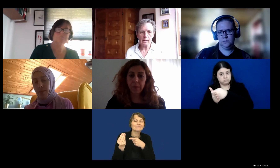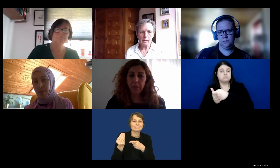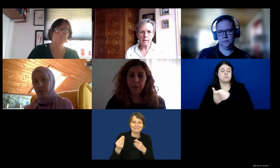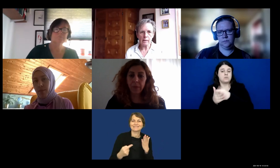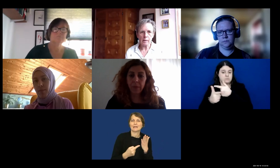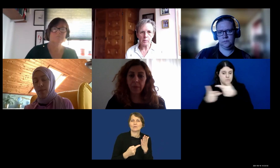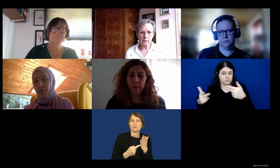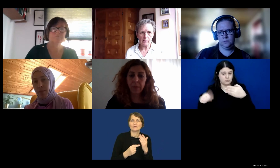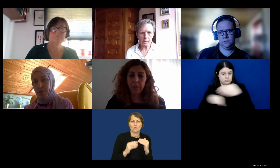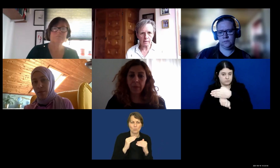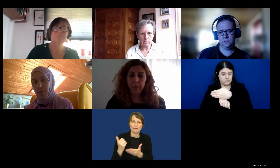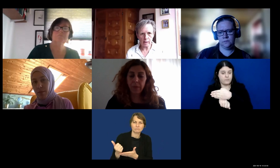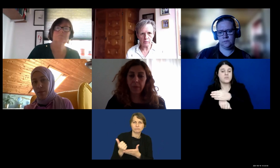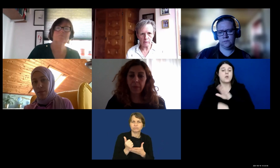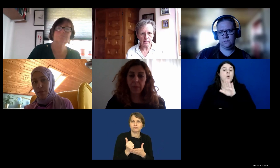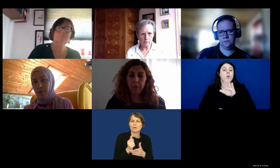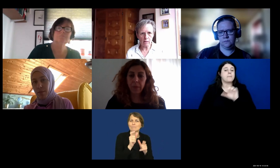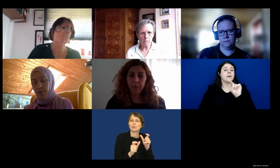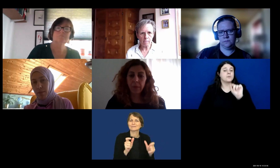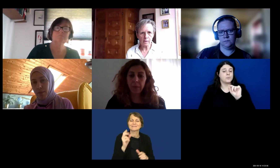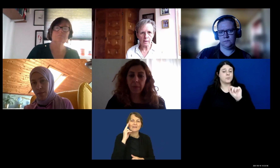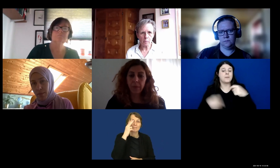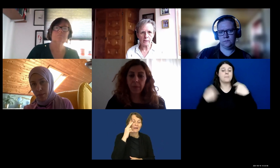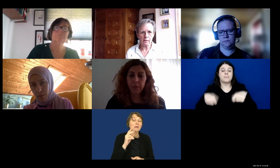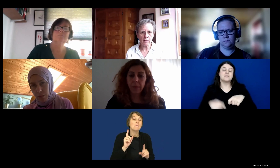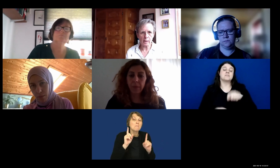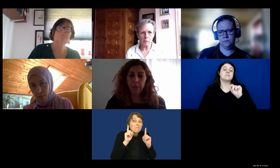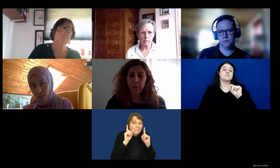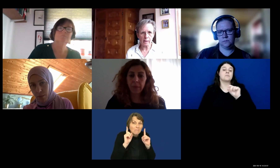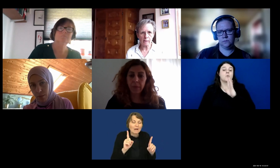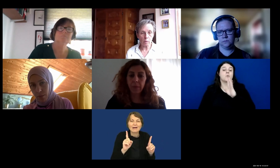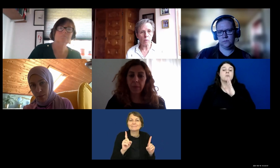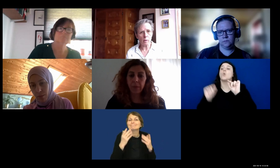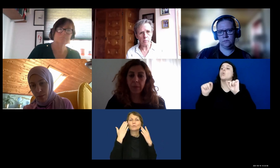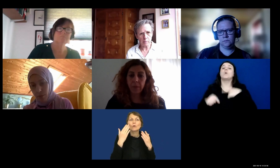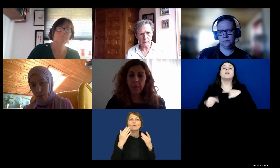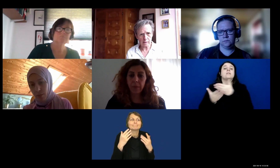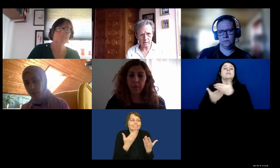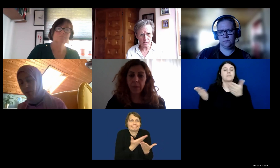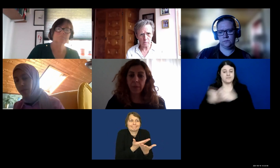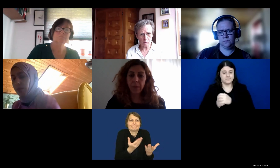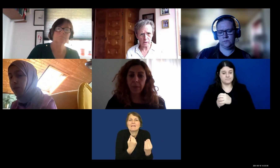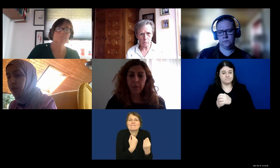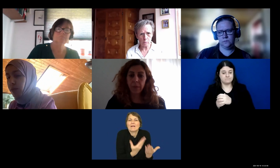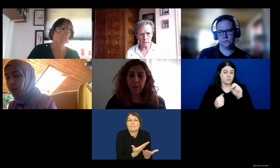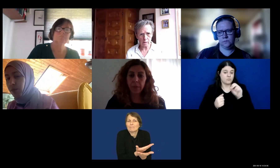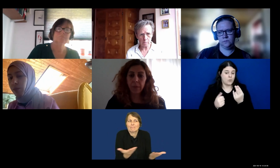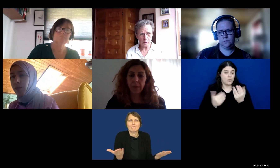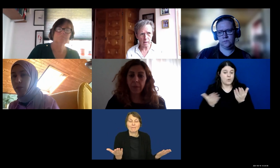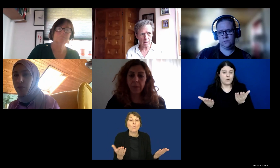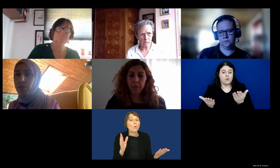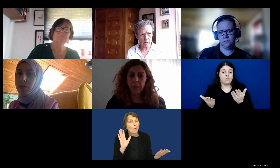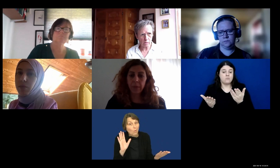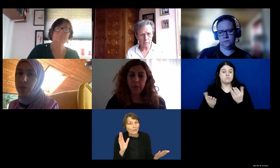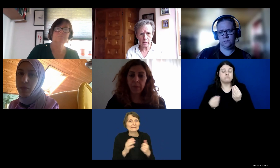deafblind. But the thing is that you have to get to know what is available, and or better still, what you would